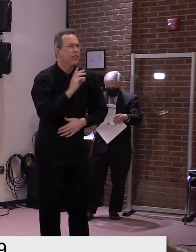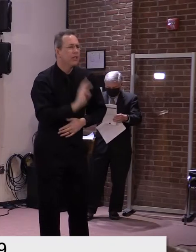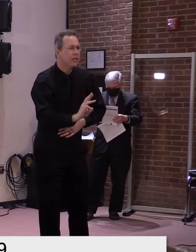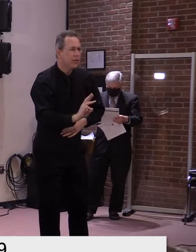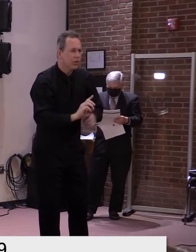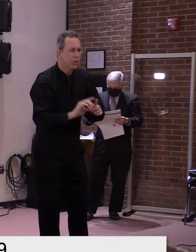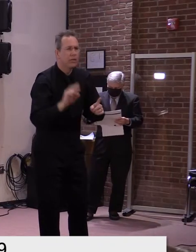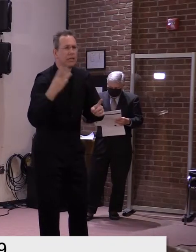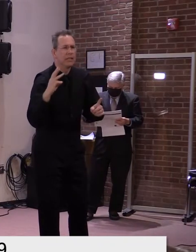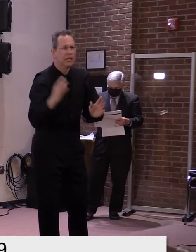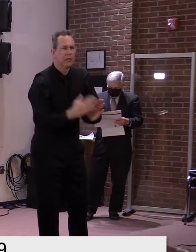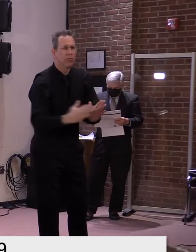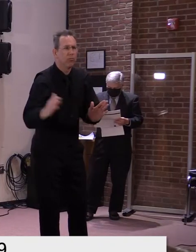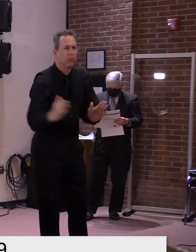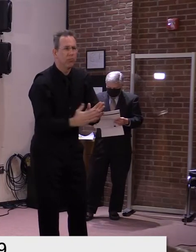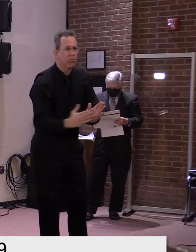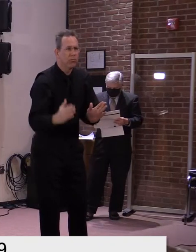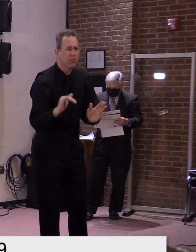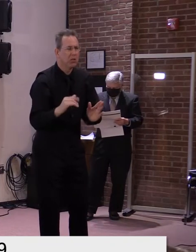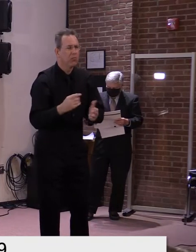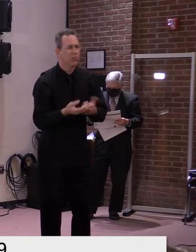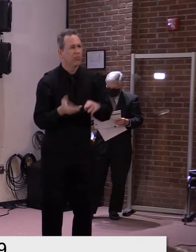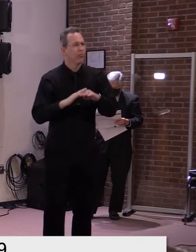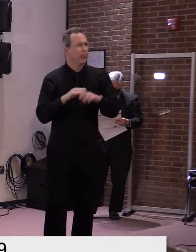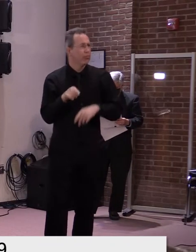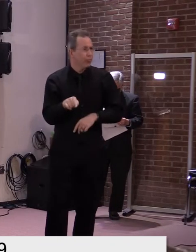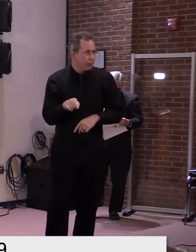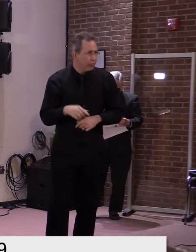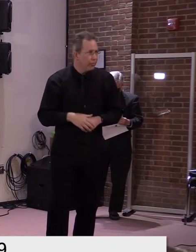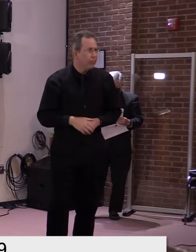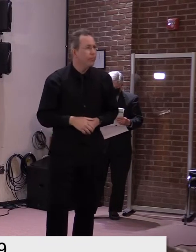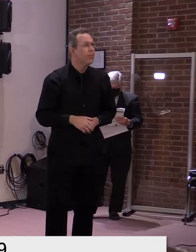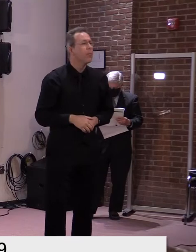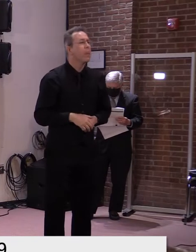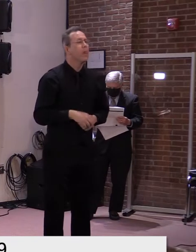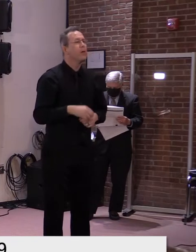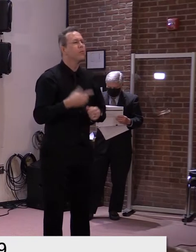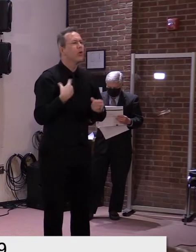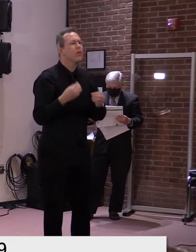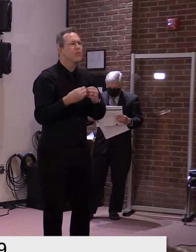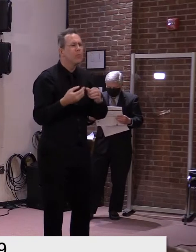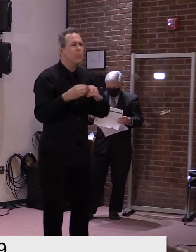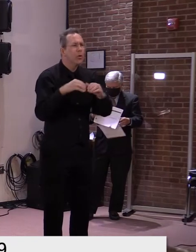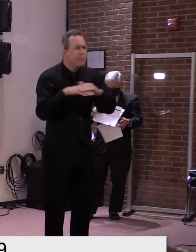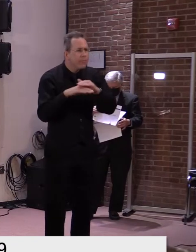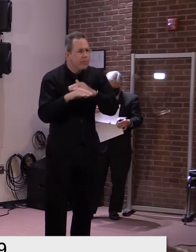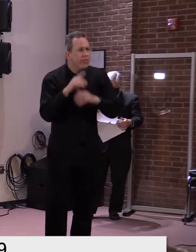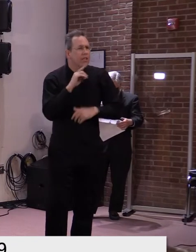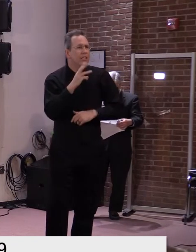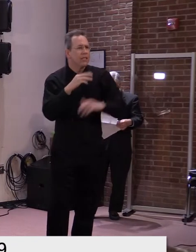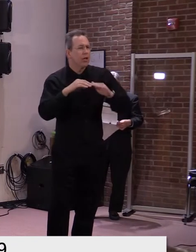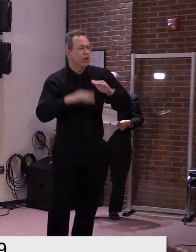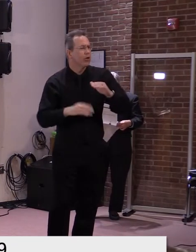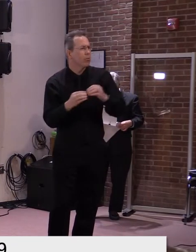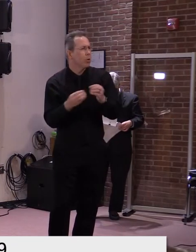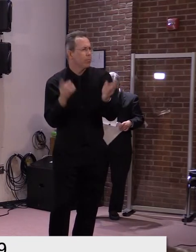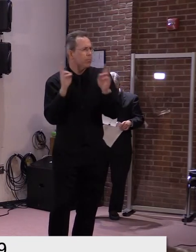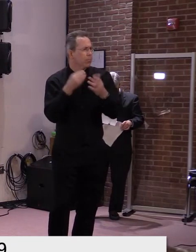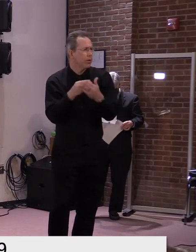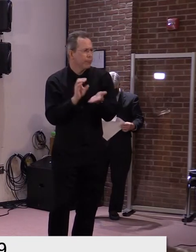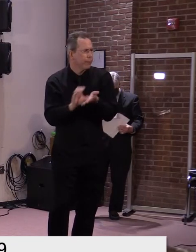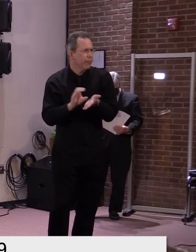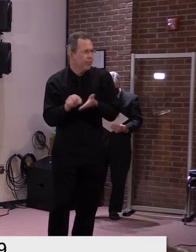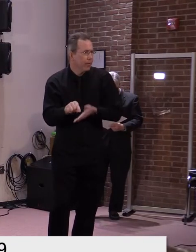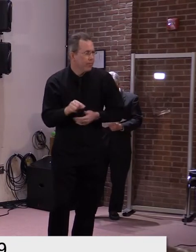every child under the age of 6. The IRS will also pay out a portion of this credit throughout the latter part of 2021,